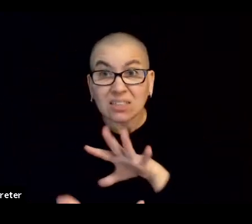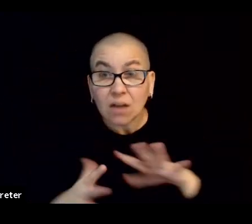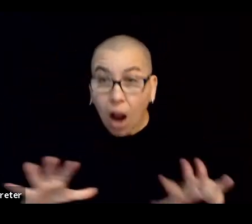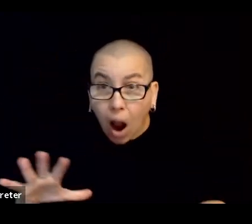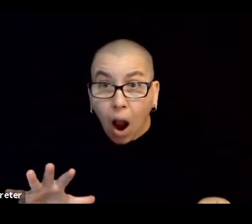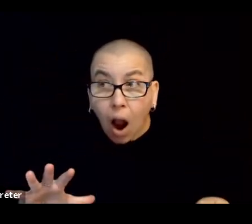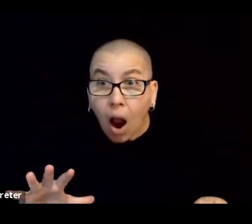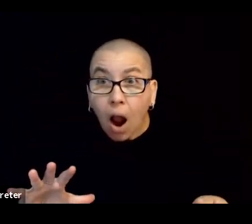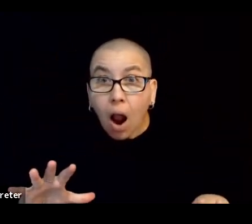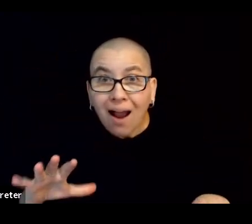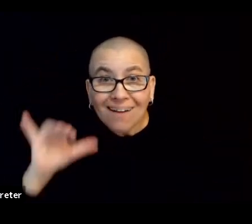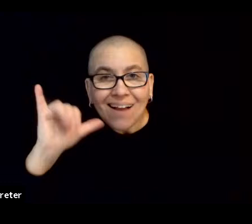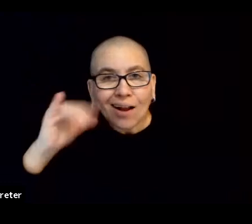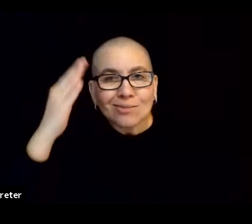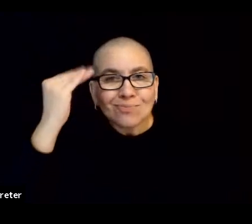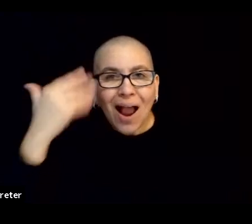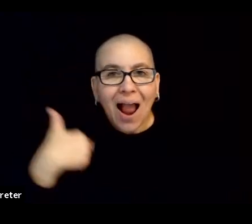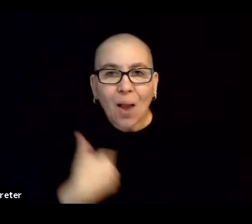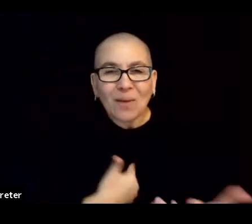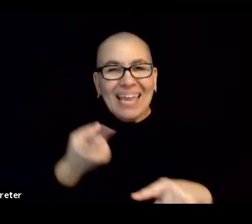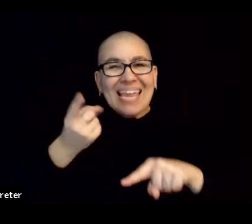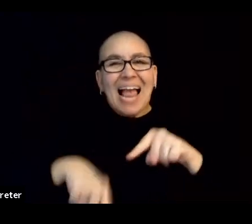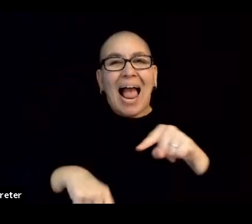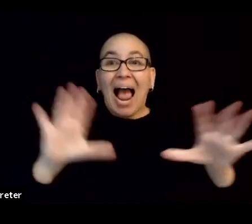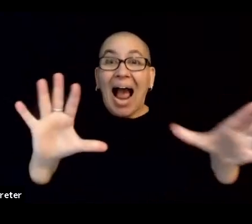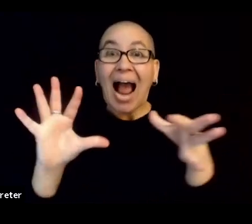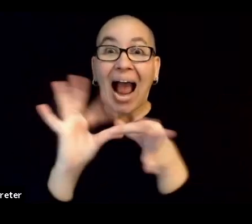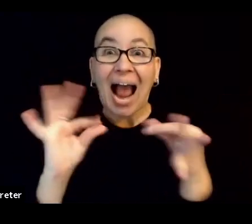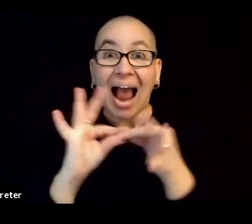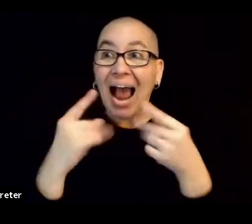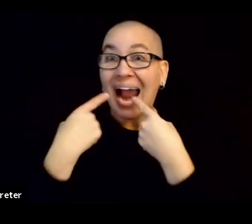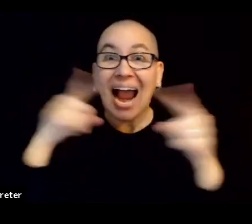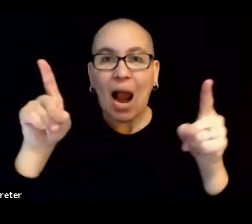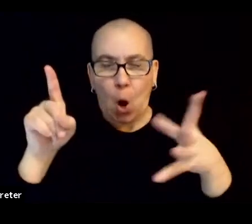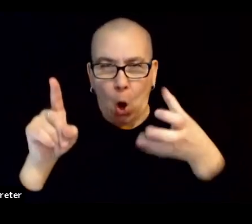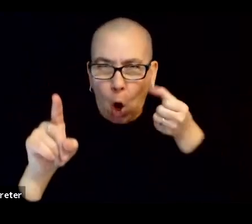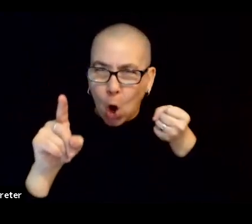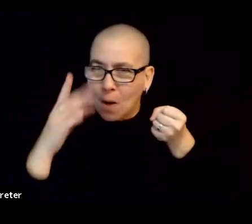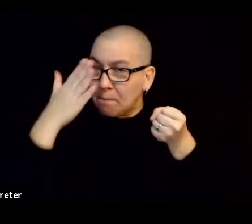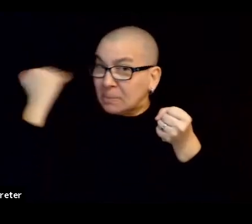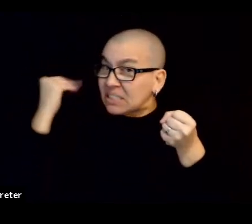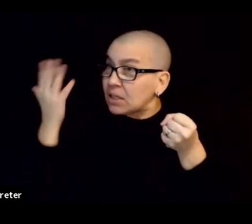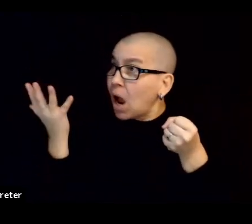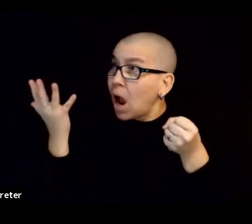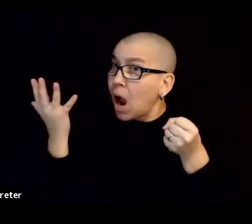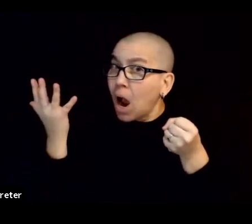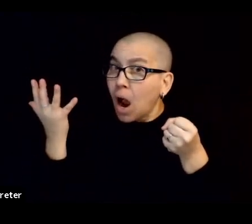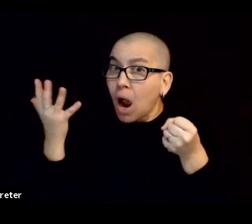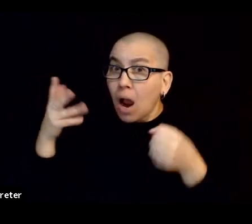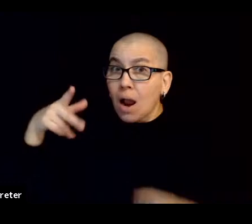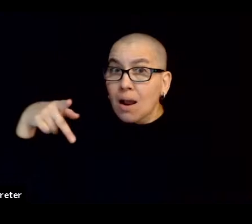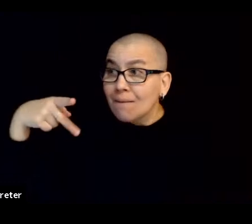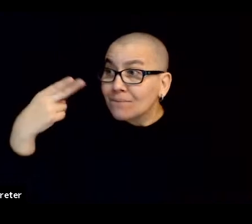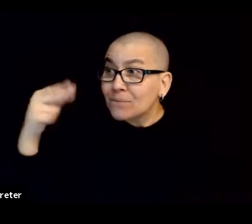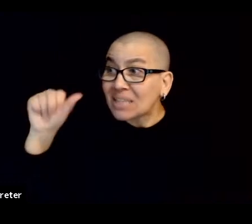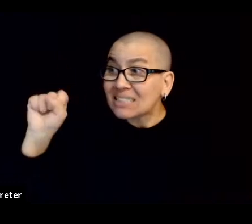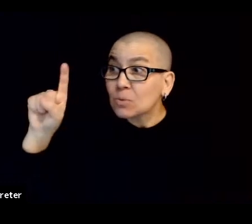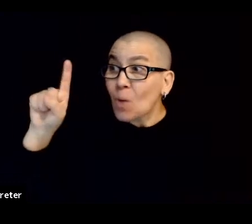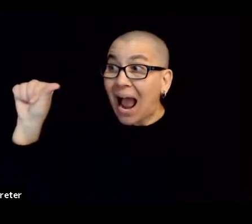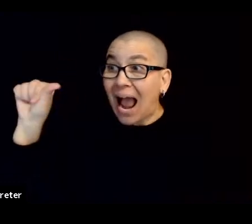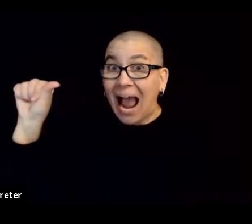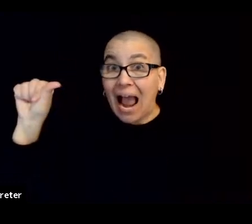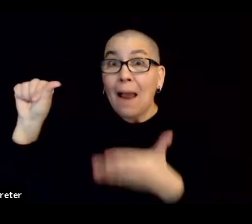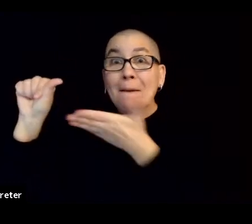announce the full strategy for phase 1B today. We are waiting for some